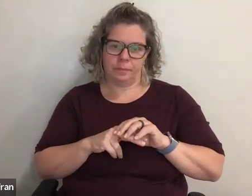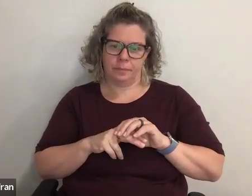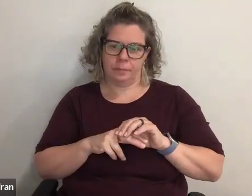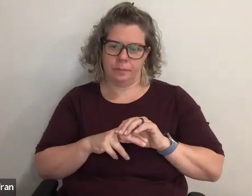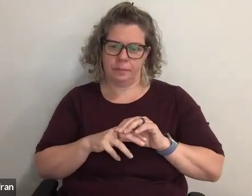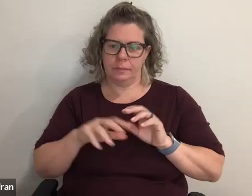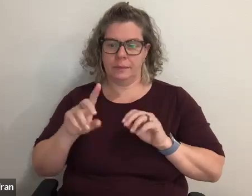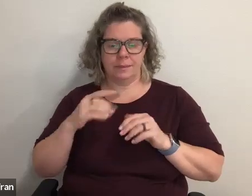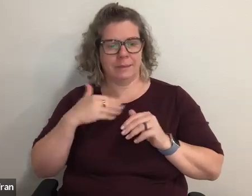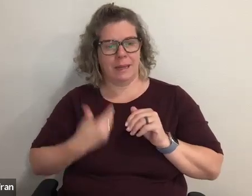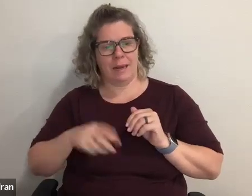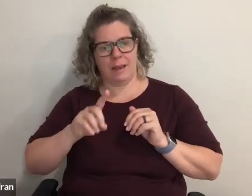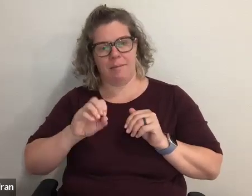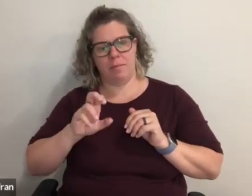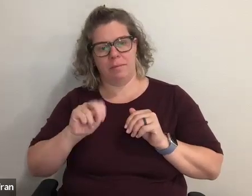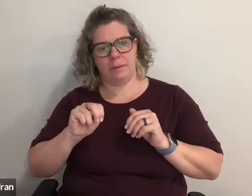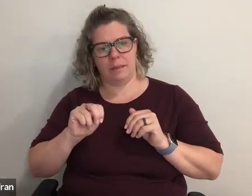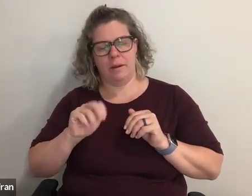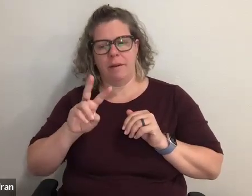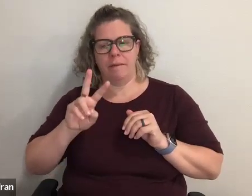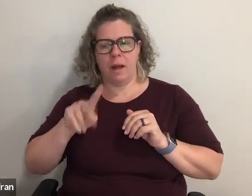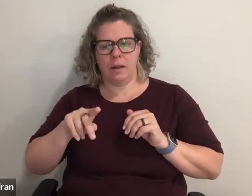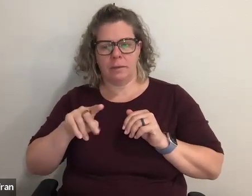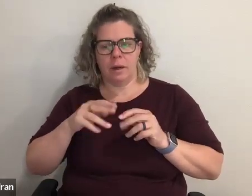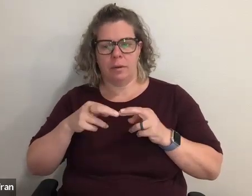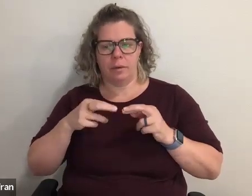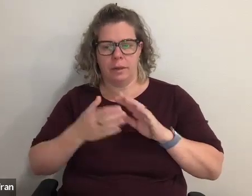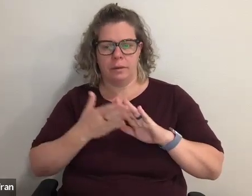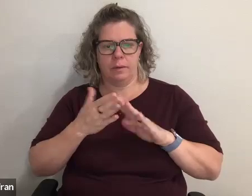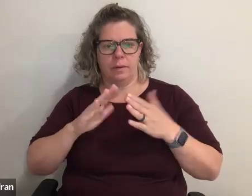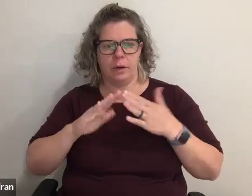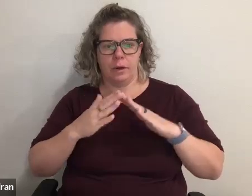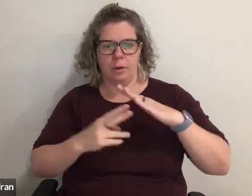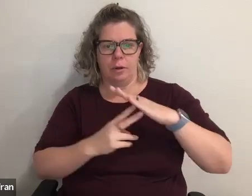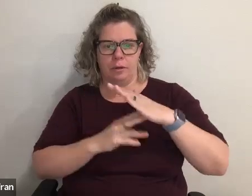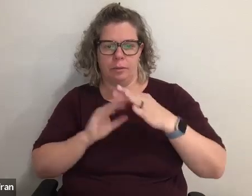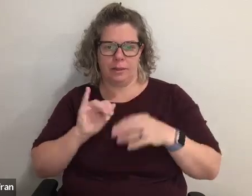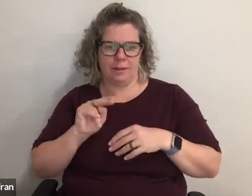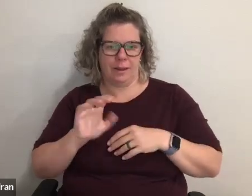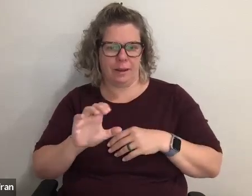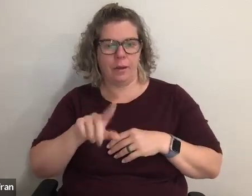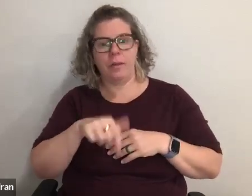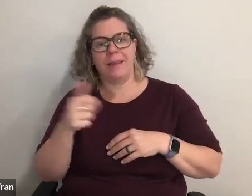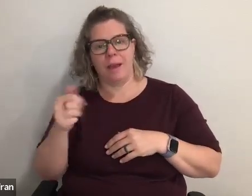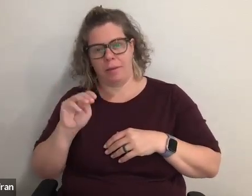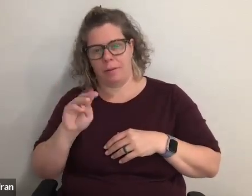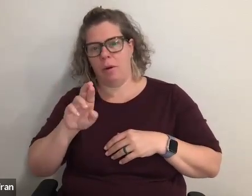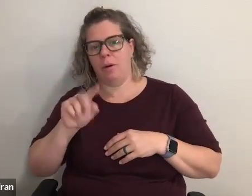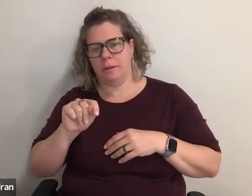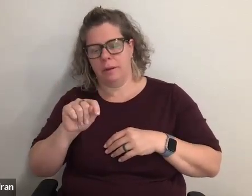Thanks, Sarah. My name is Daren Fry, Vice President, Regional Operations for Community Bridges Incorporated. We're the other mobile response